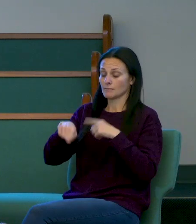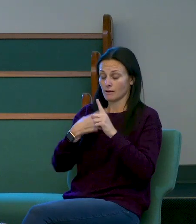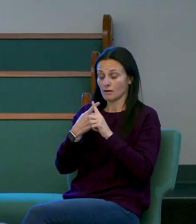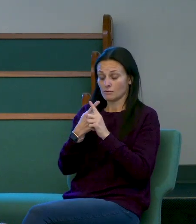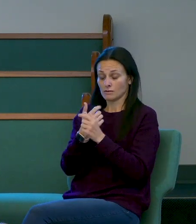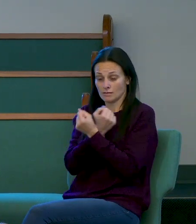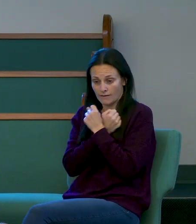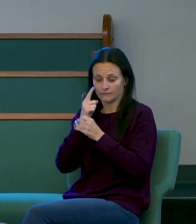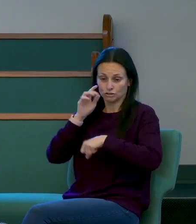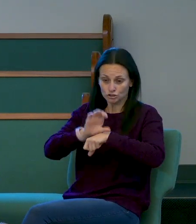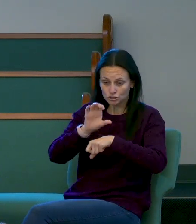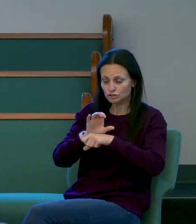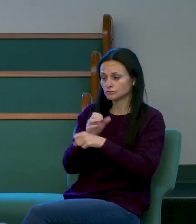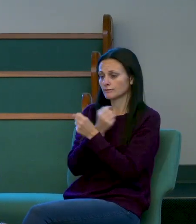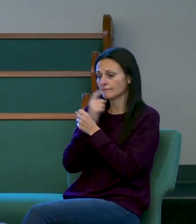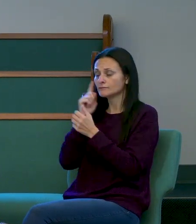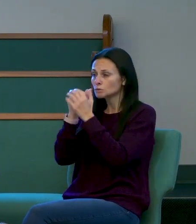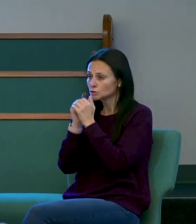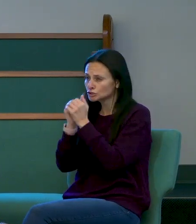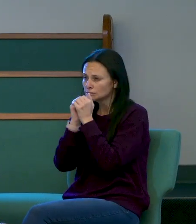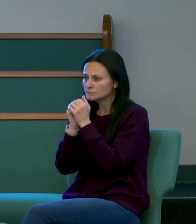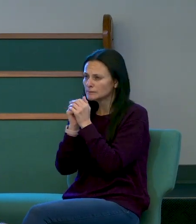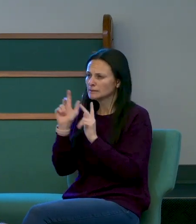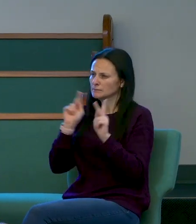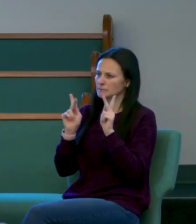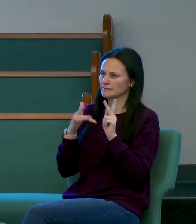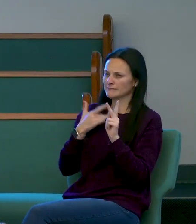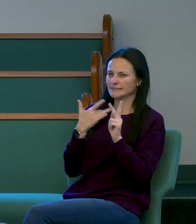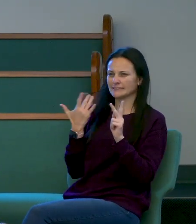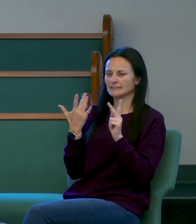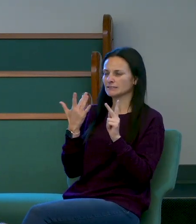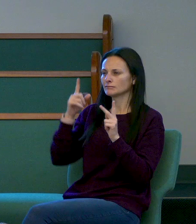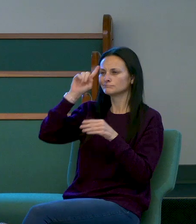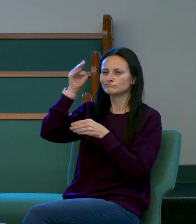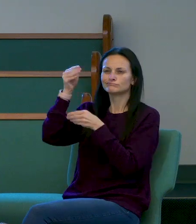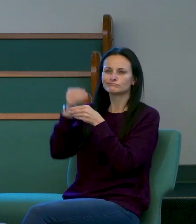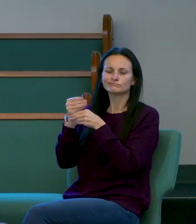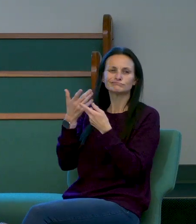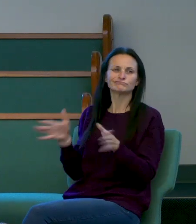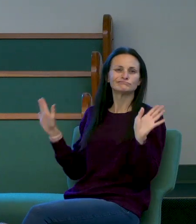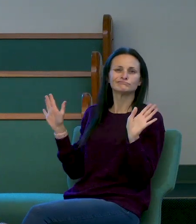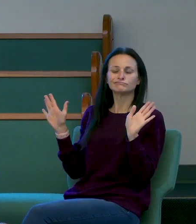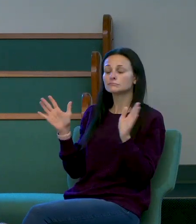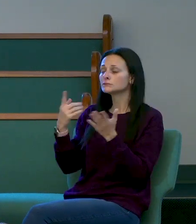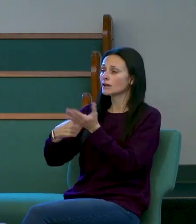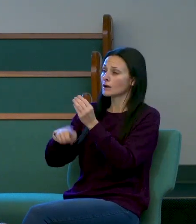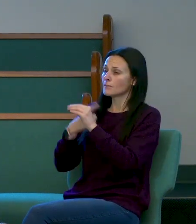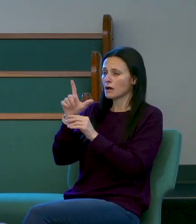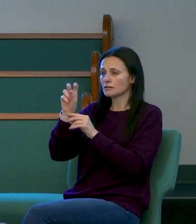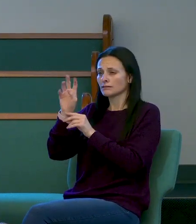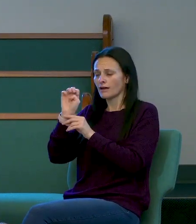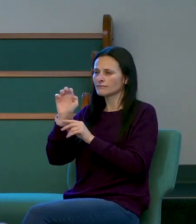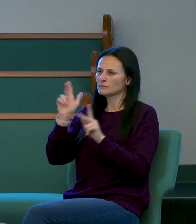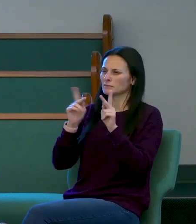in the church, love in worship, people can get a little bit tuned out. Sometimes we talk about love and it feels a little